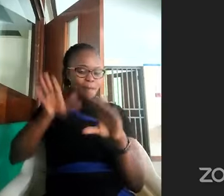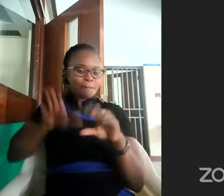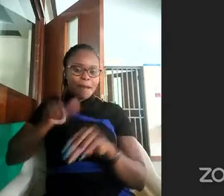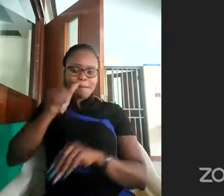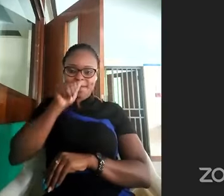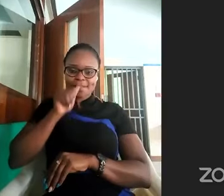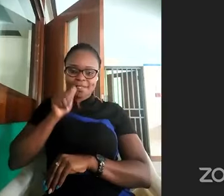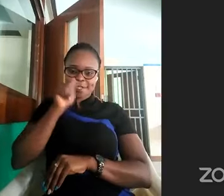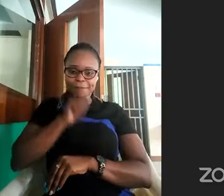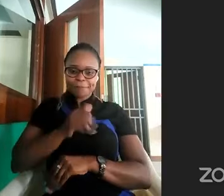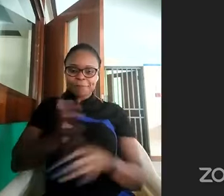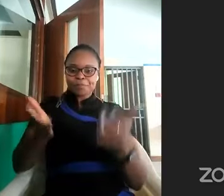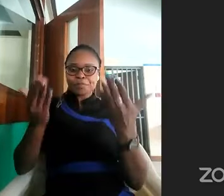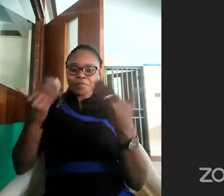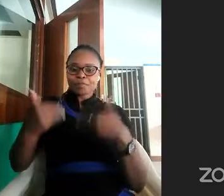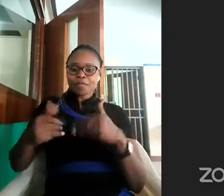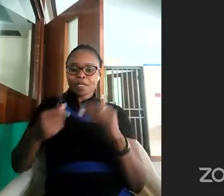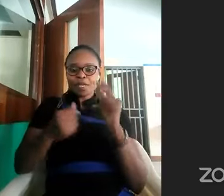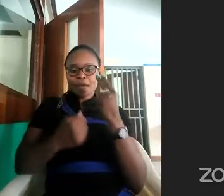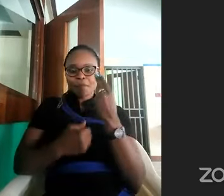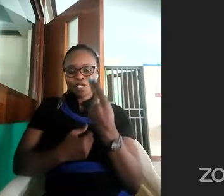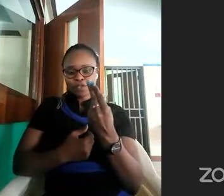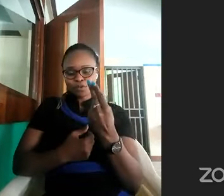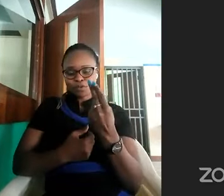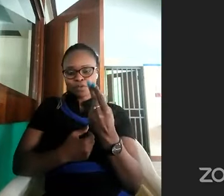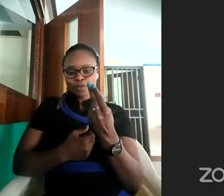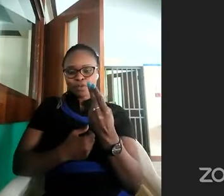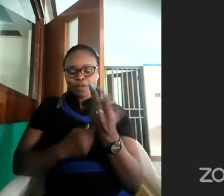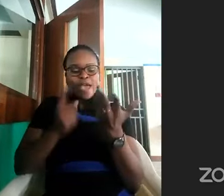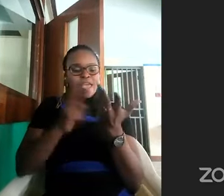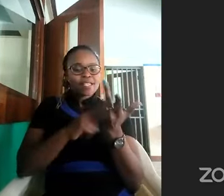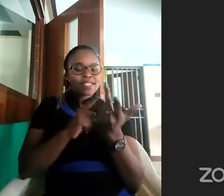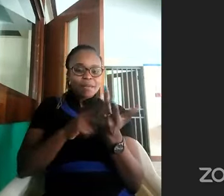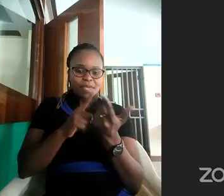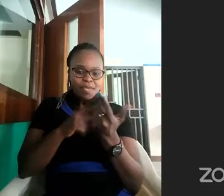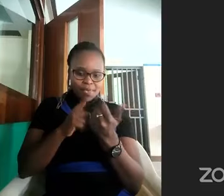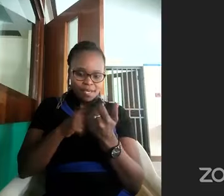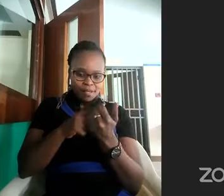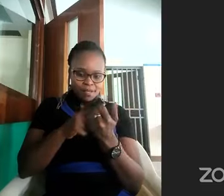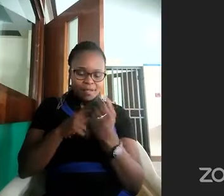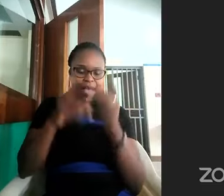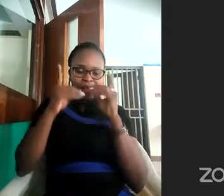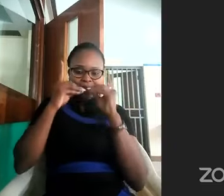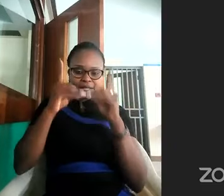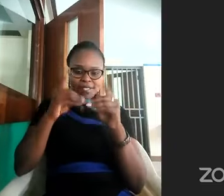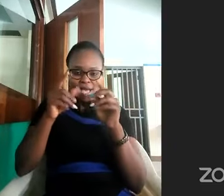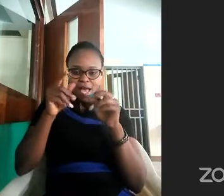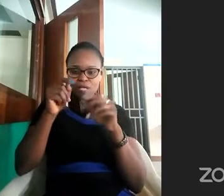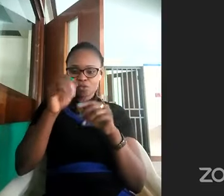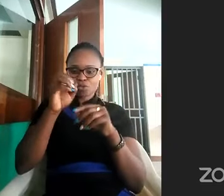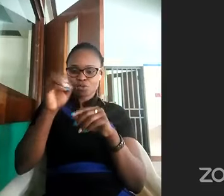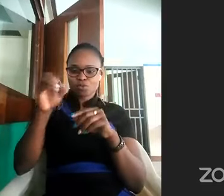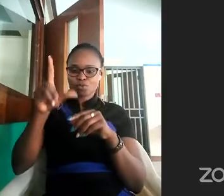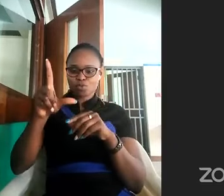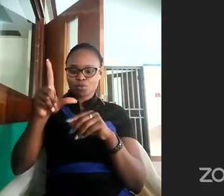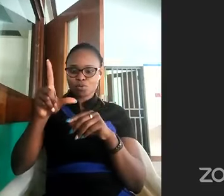project that we have is Hesabika. This is a data or a tool that is used to capture the data of persons with disabilities in Kenya.